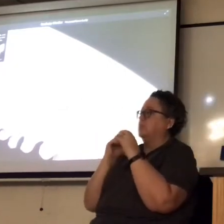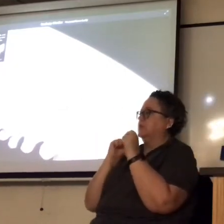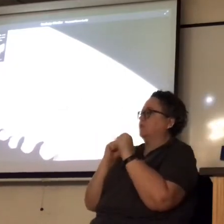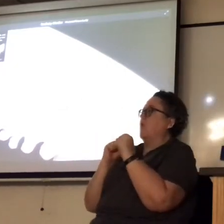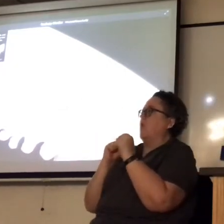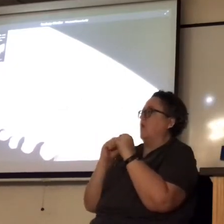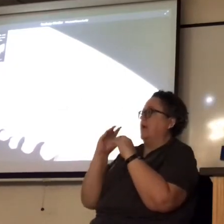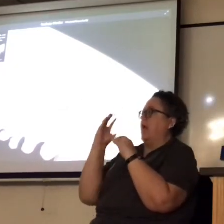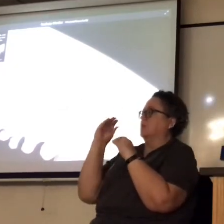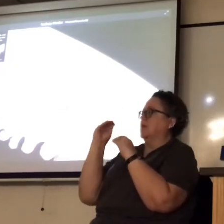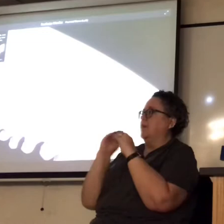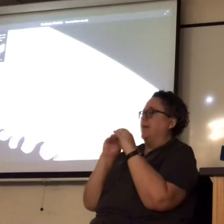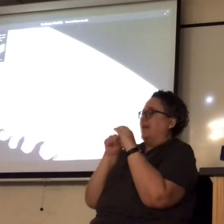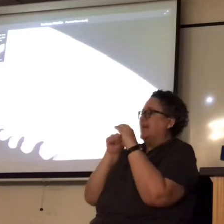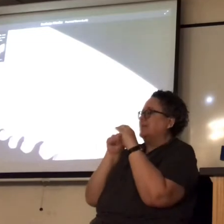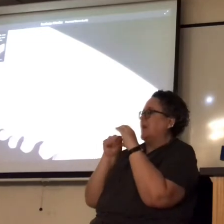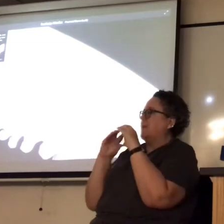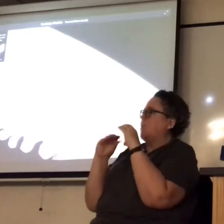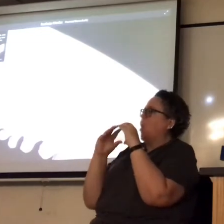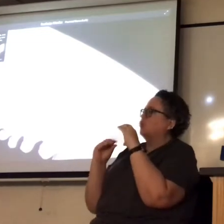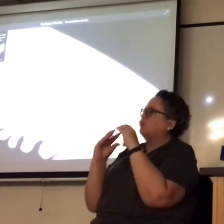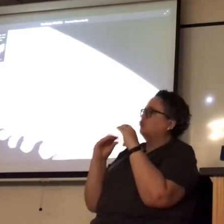Okay.